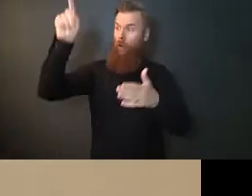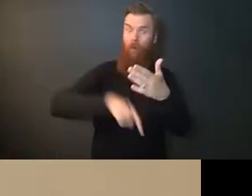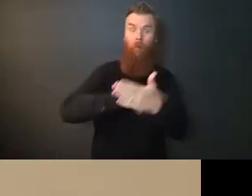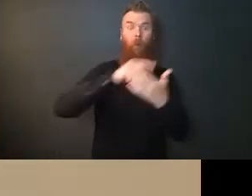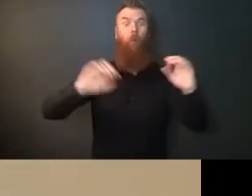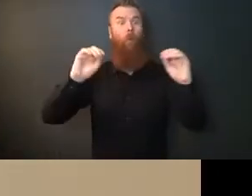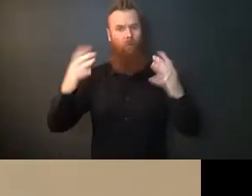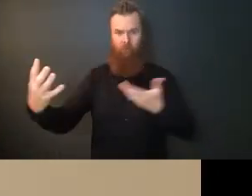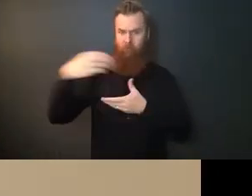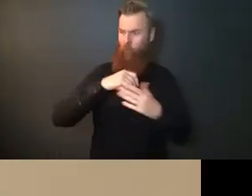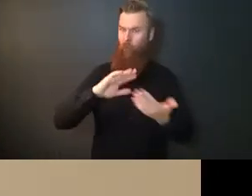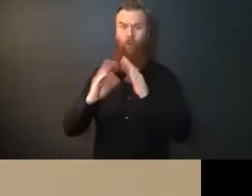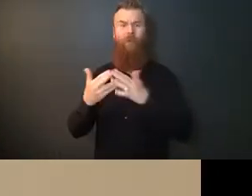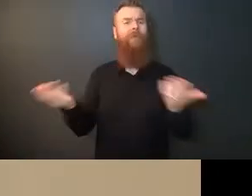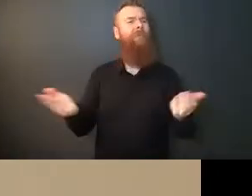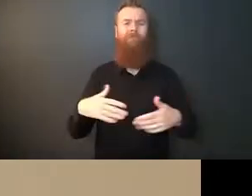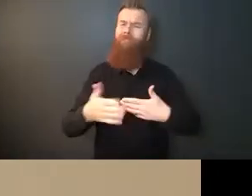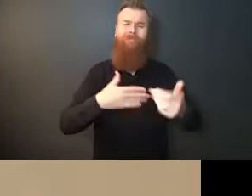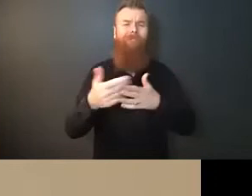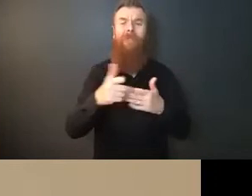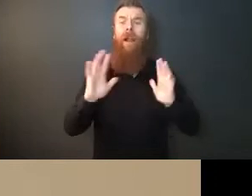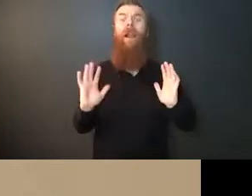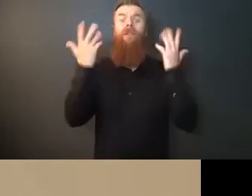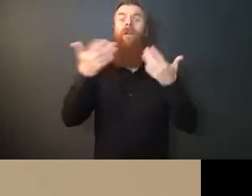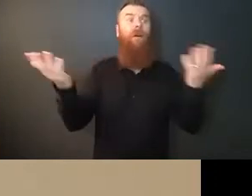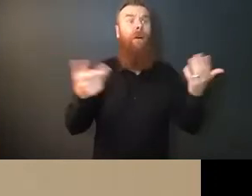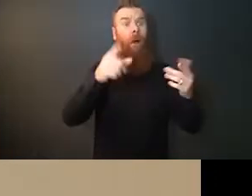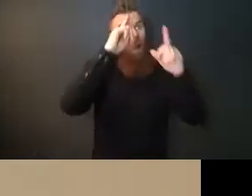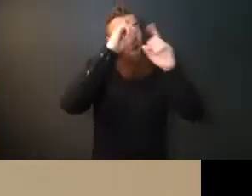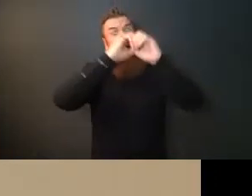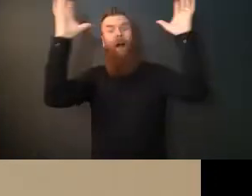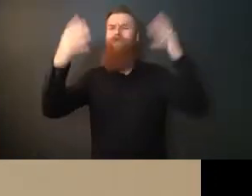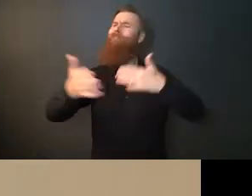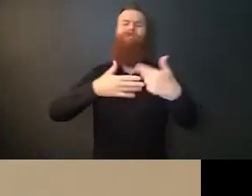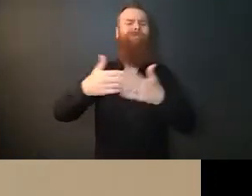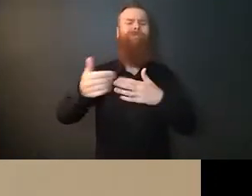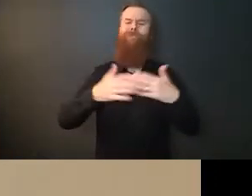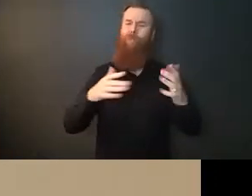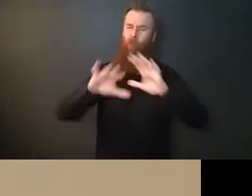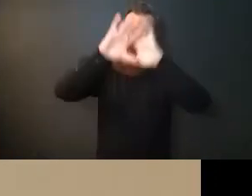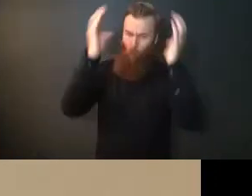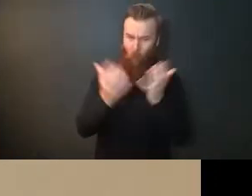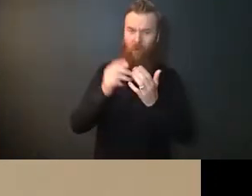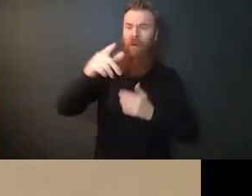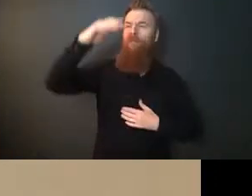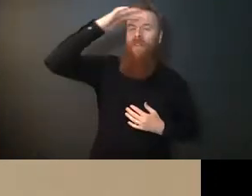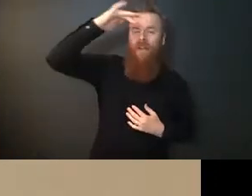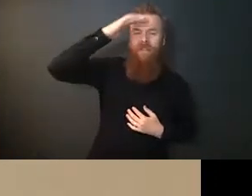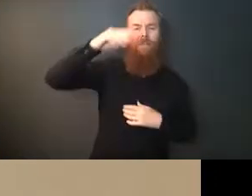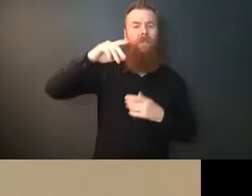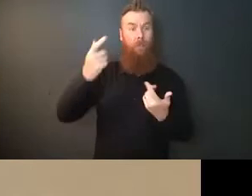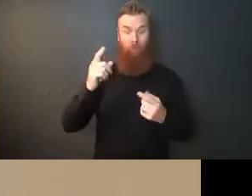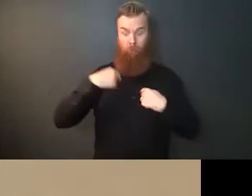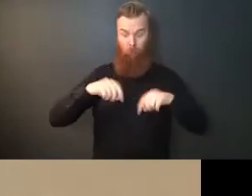would an inclusive society look like? Imagine a world where the philosophy, nothing about us without us, was ambiguous. Accessibility would